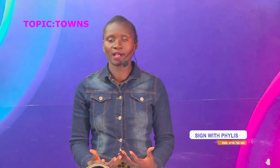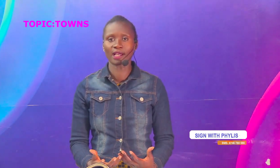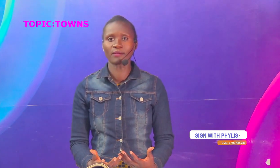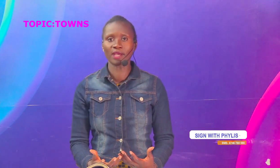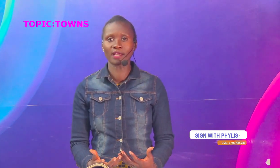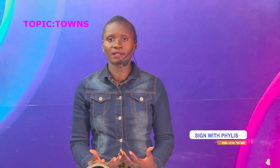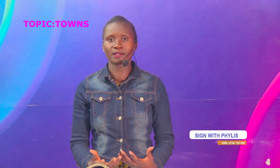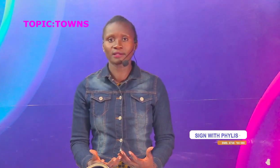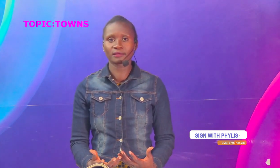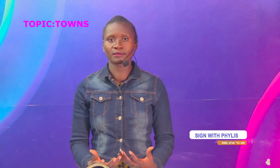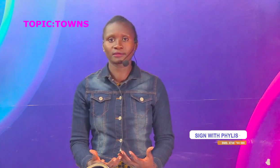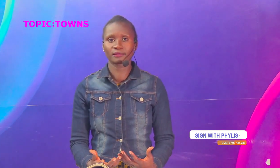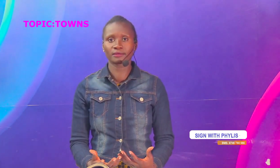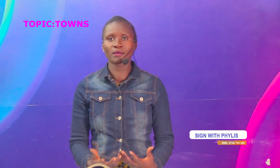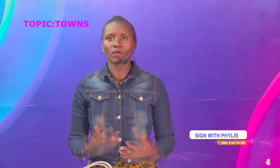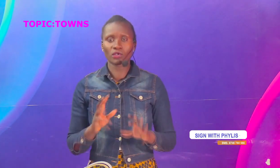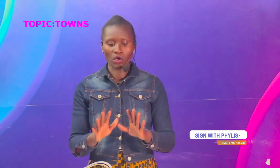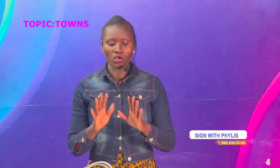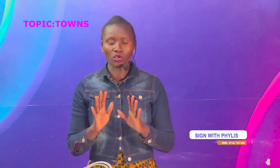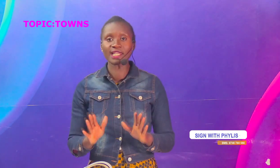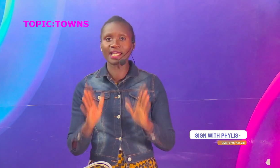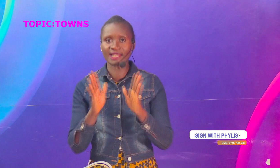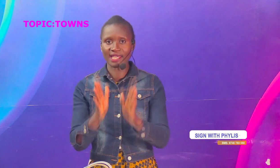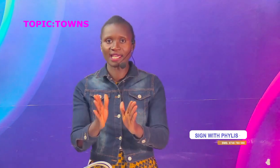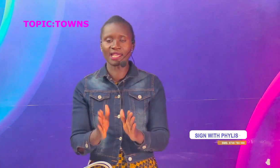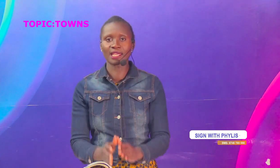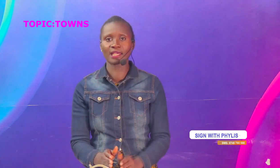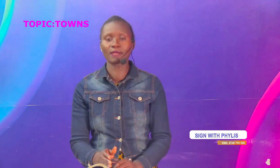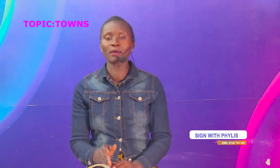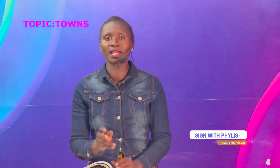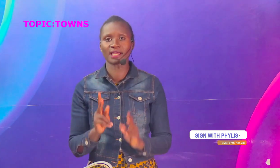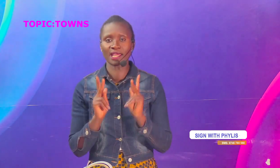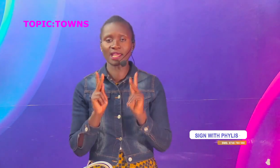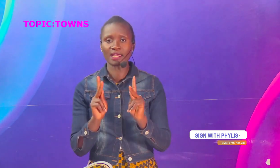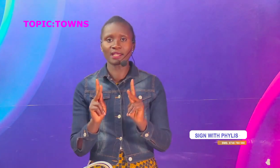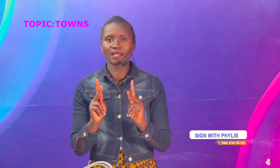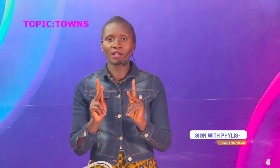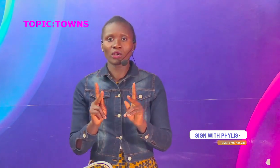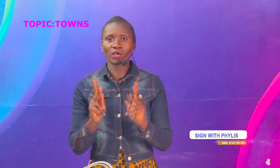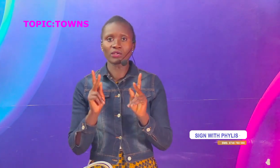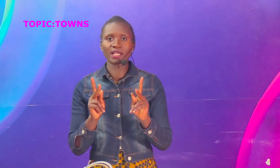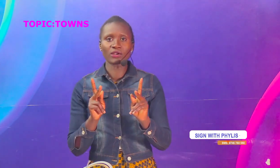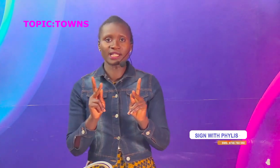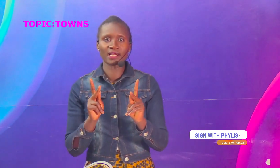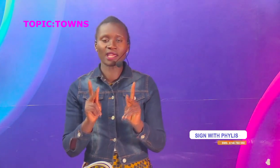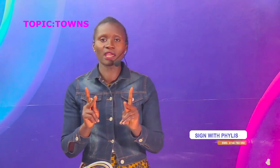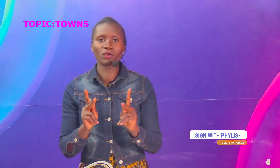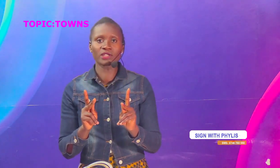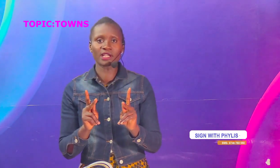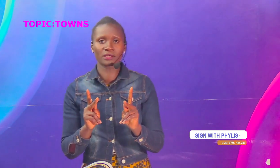Kakamega. So using letter K, remember letter K? Using your letter K, you just